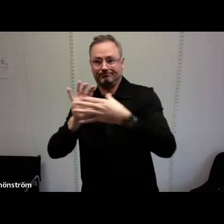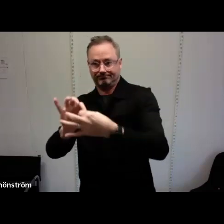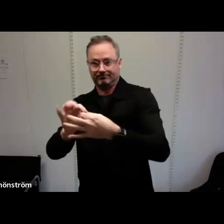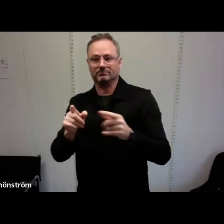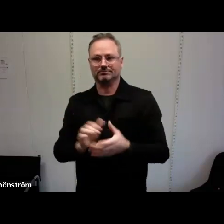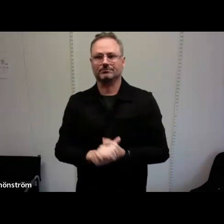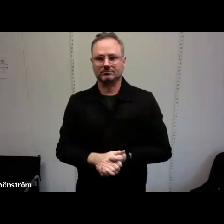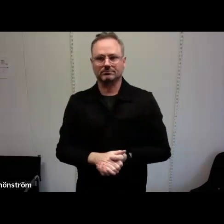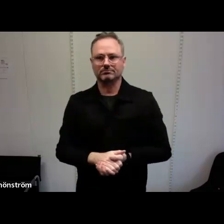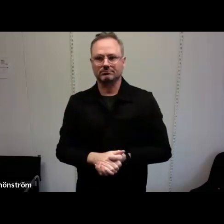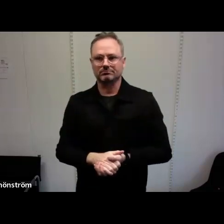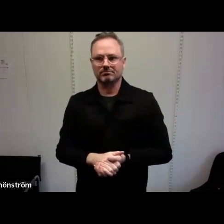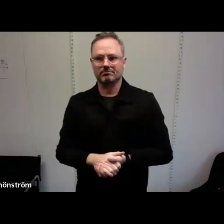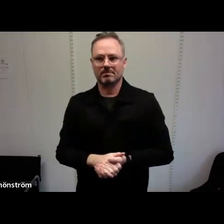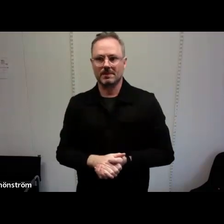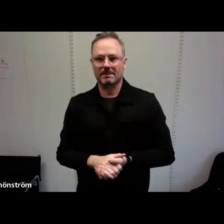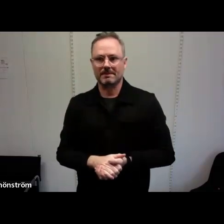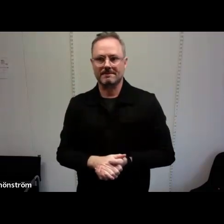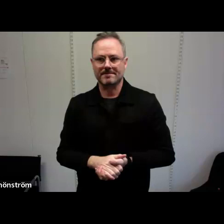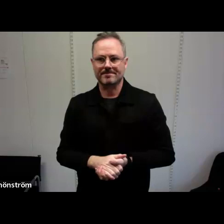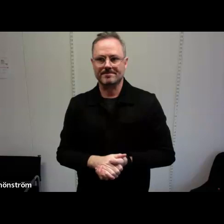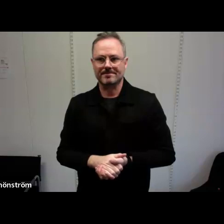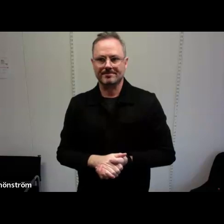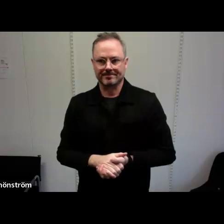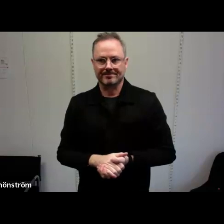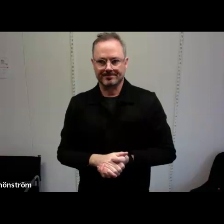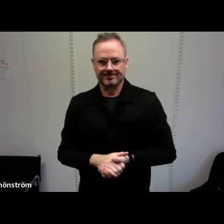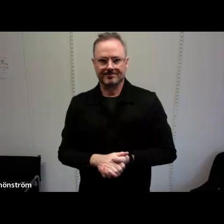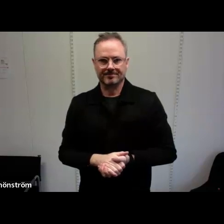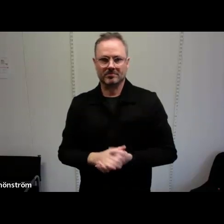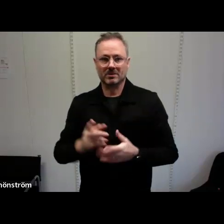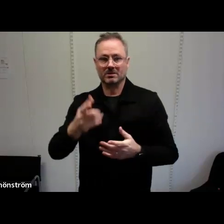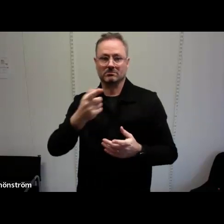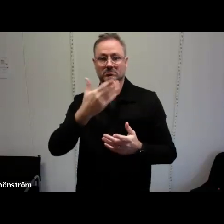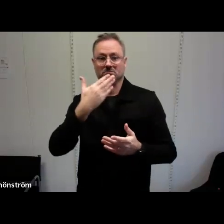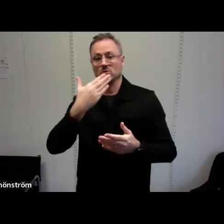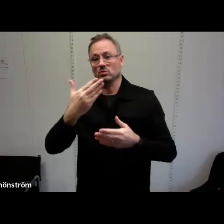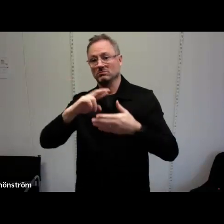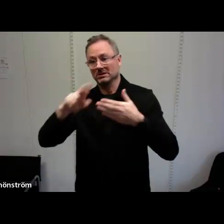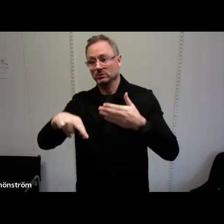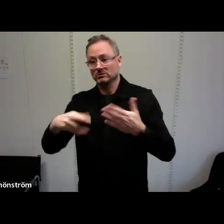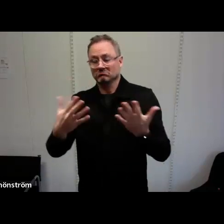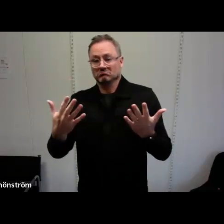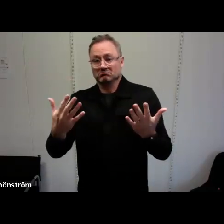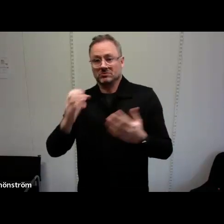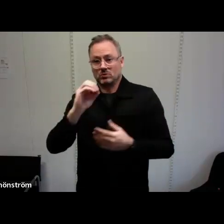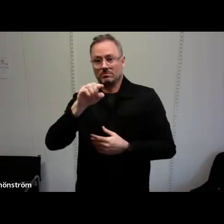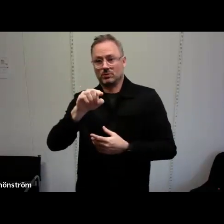easier sentence requires less skill than a harder sentence would require, right?